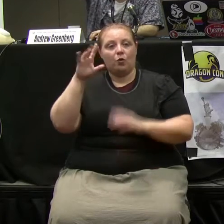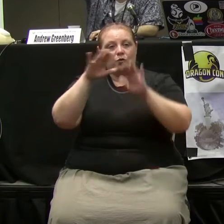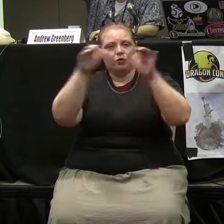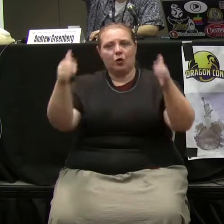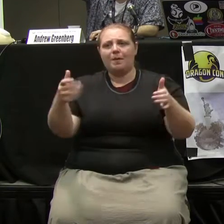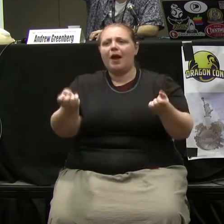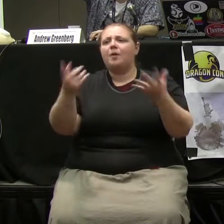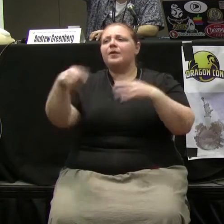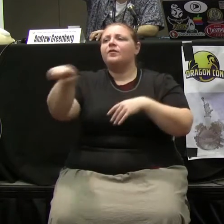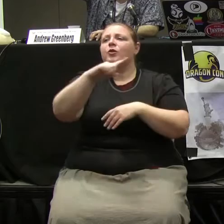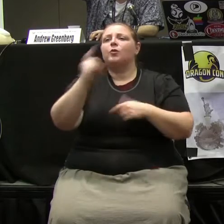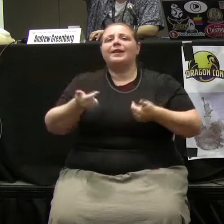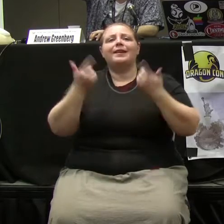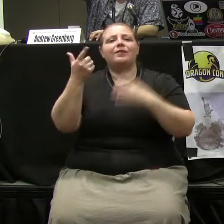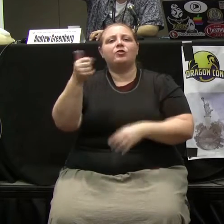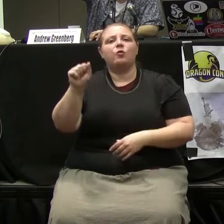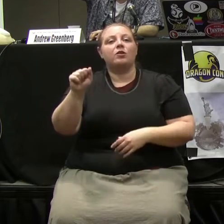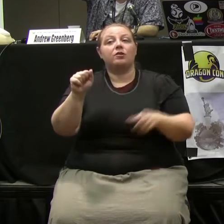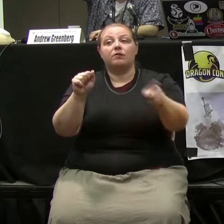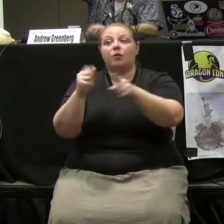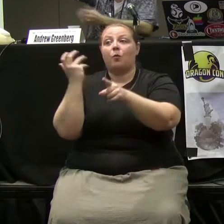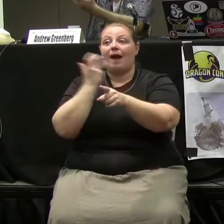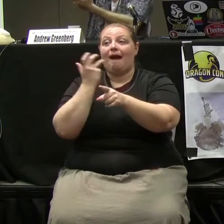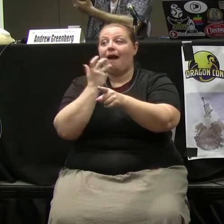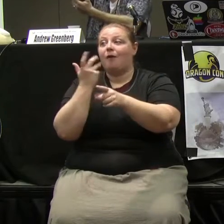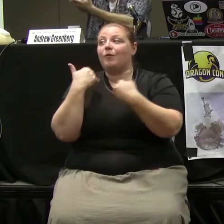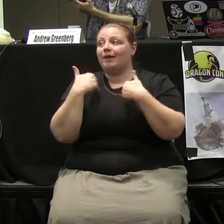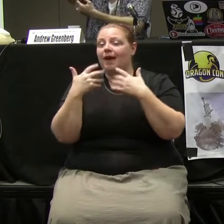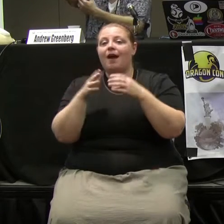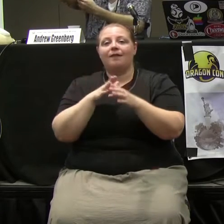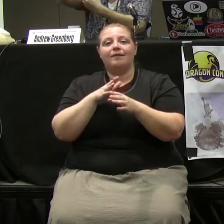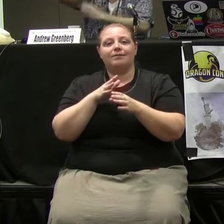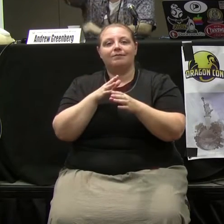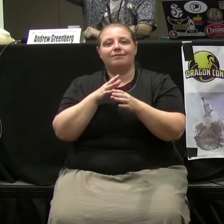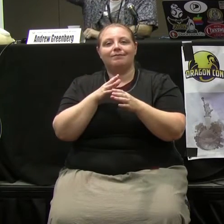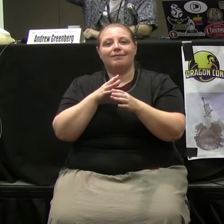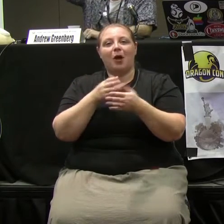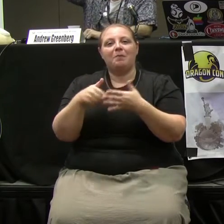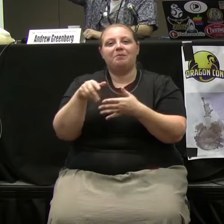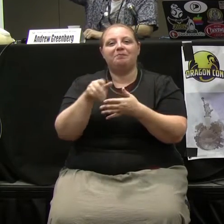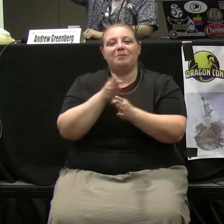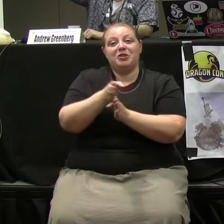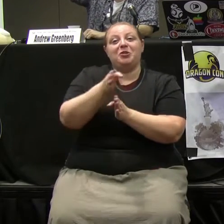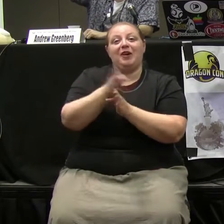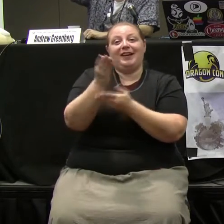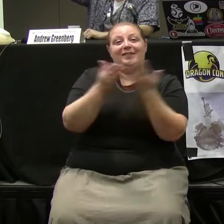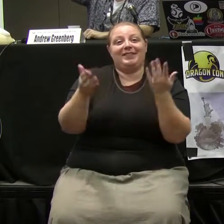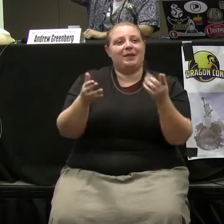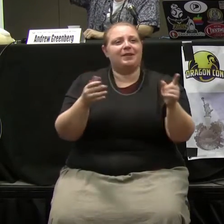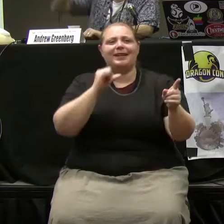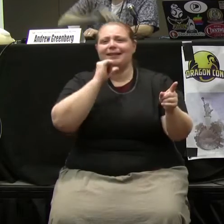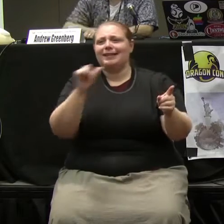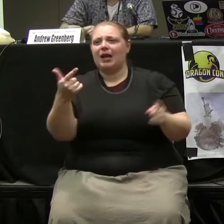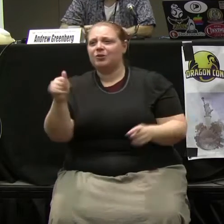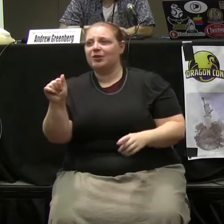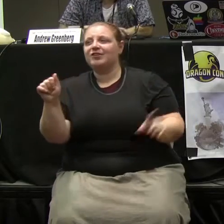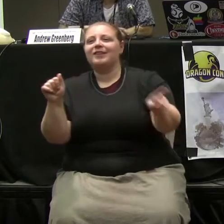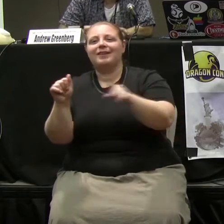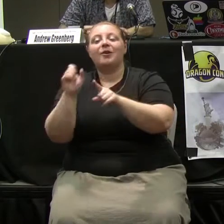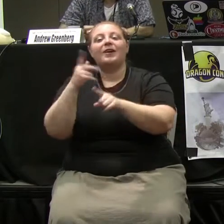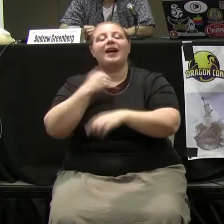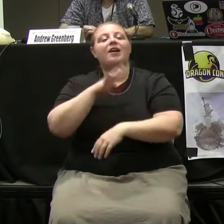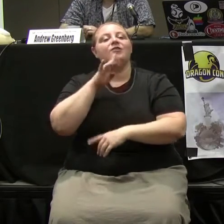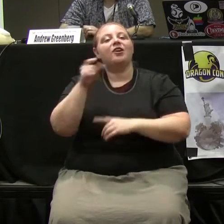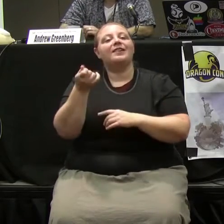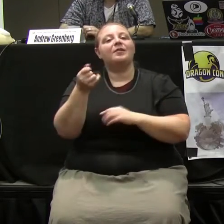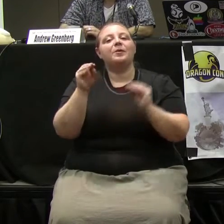are Georgians and are interested in specifically, oh wow, we do have a majority of something, non-Georgians? All right, then I will talk